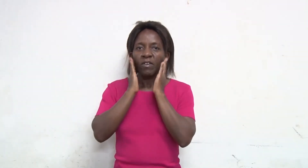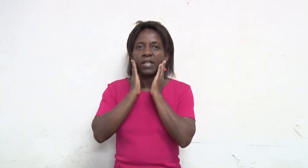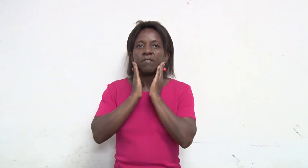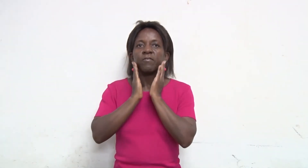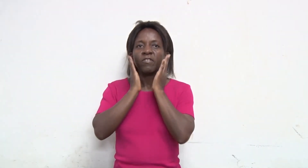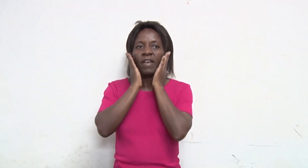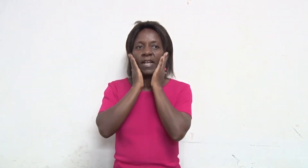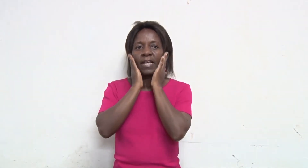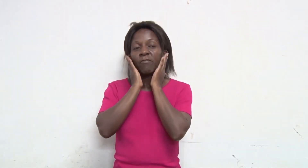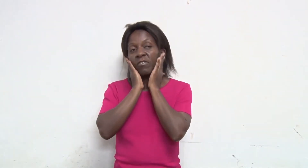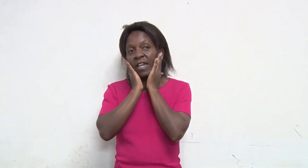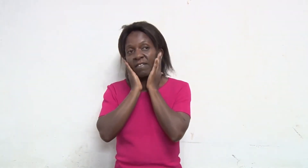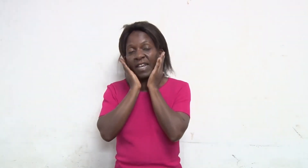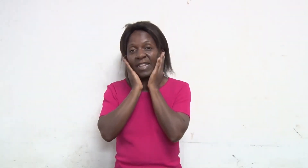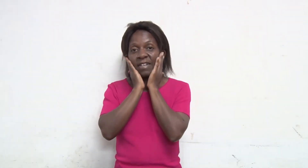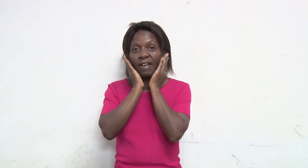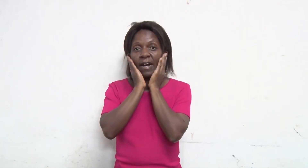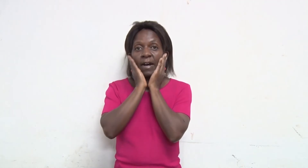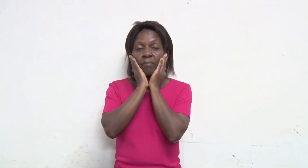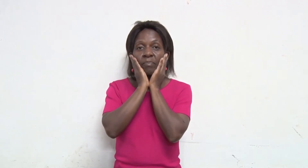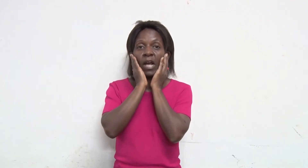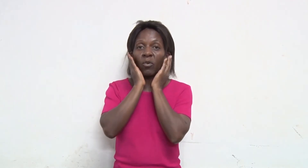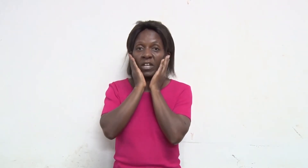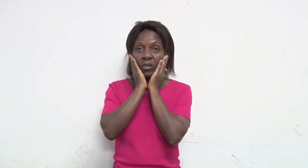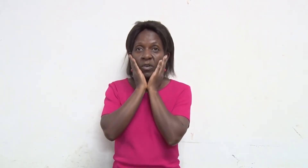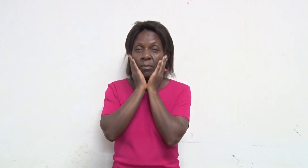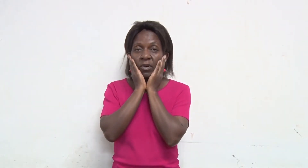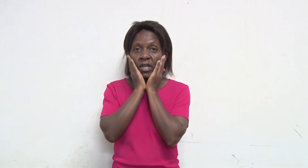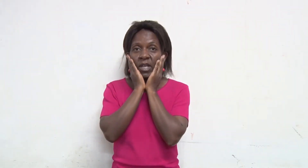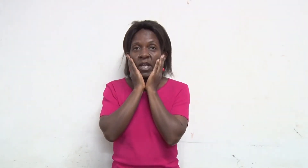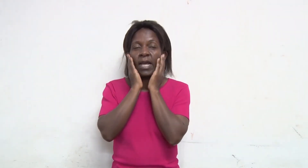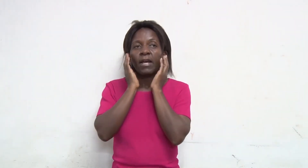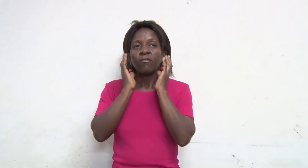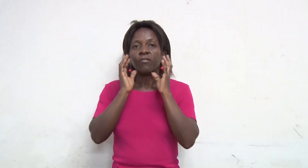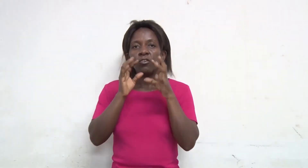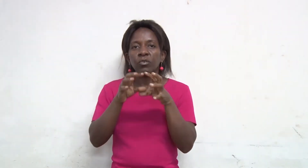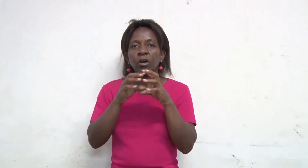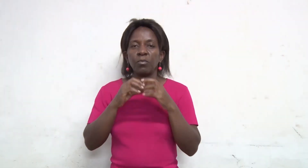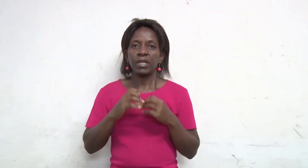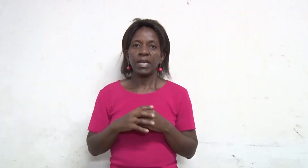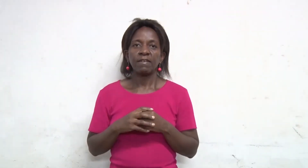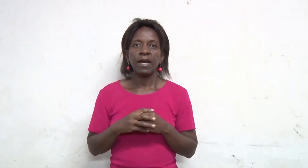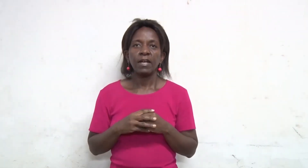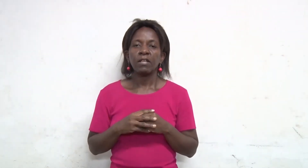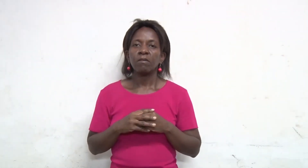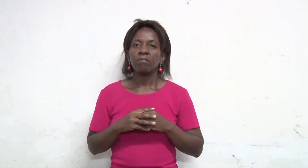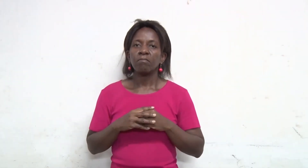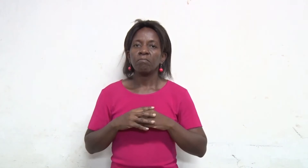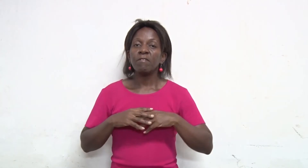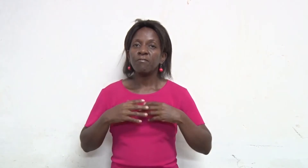Especially for signs again that are located on the body. For you, the communicator, be